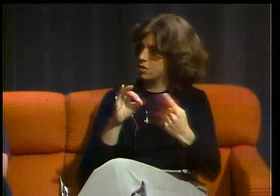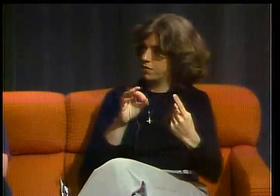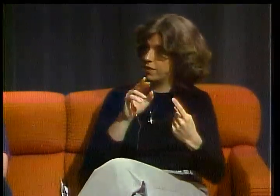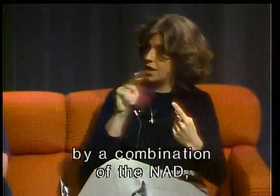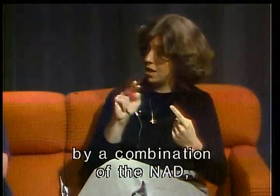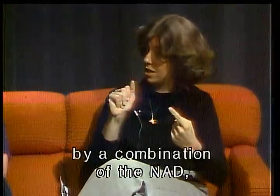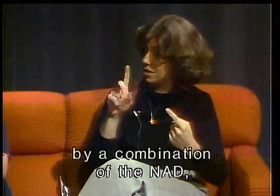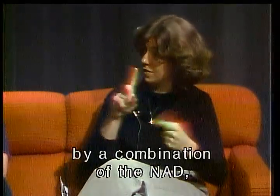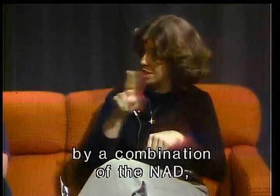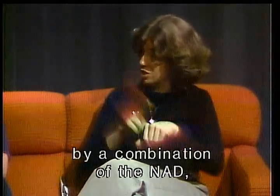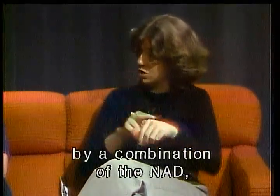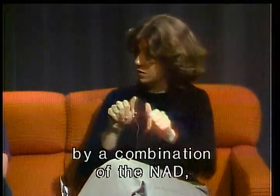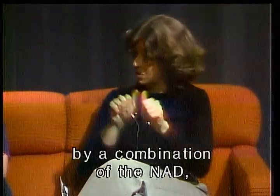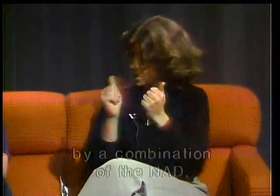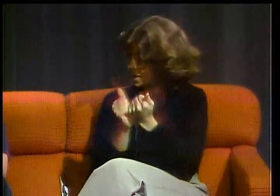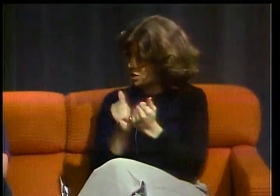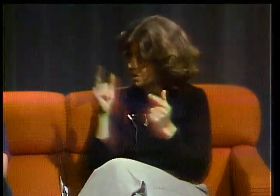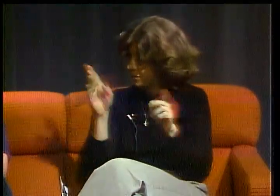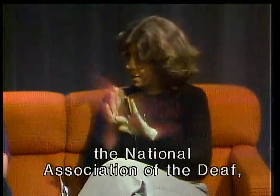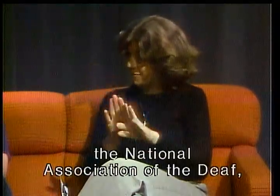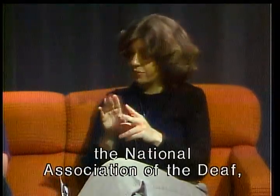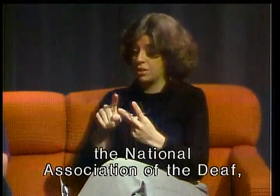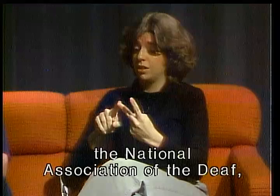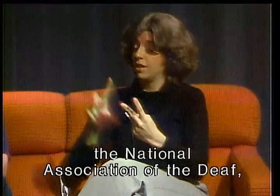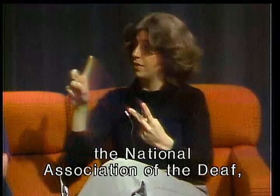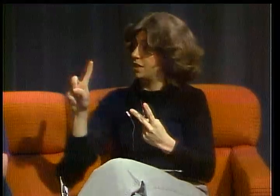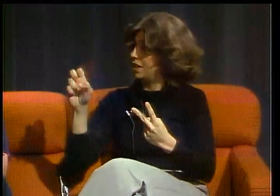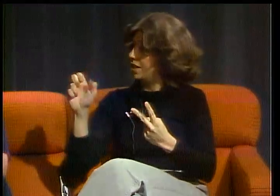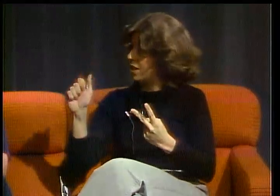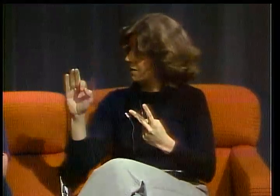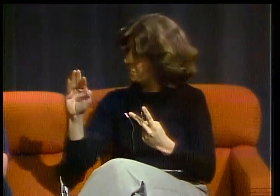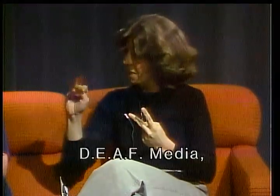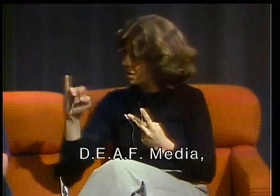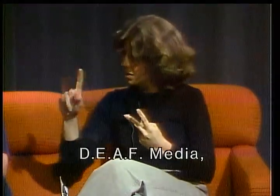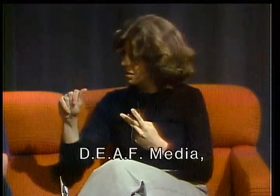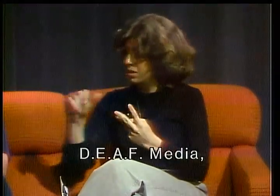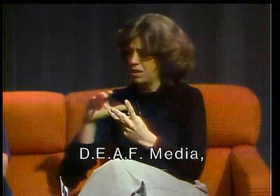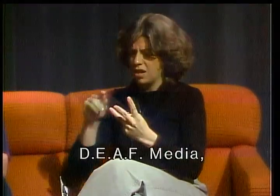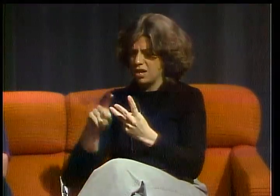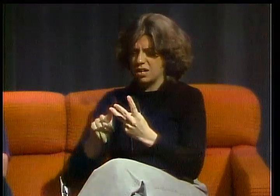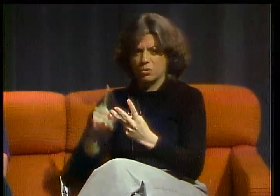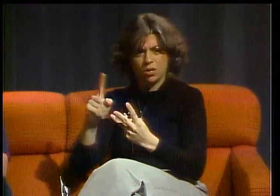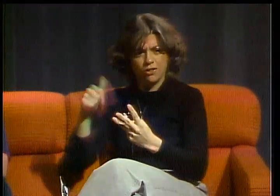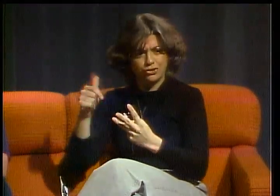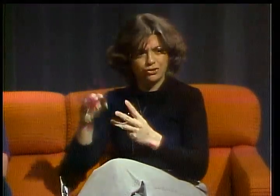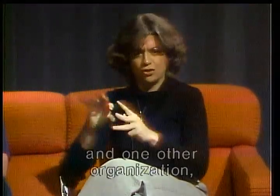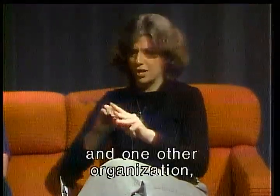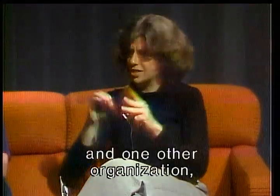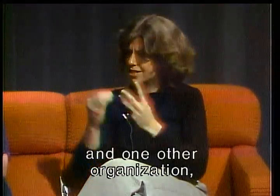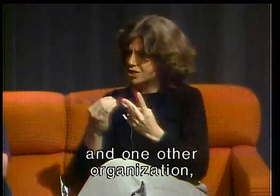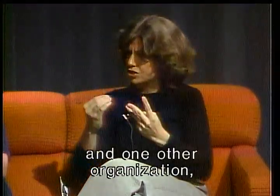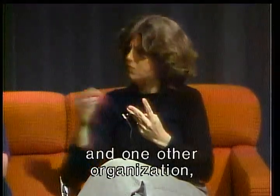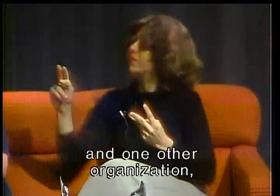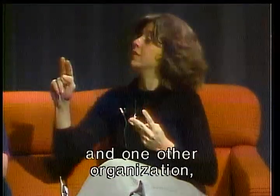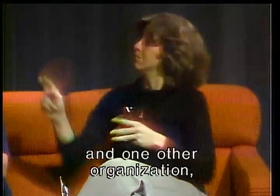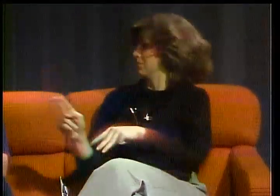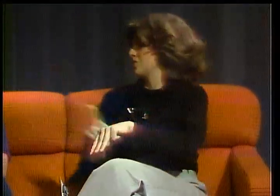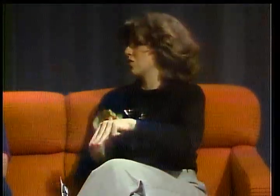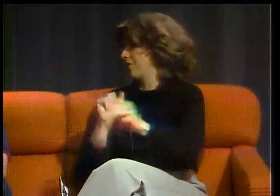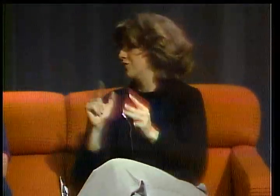the NAD, the National Association of the Deaf, DEAF Media, and one other organization, National Theater of the